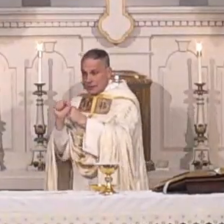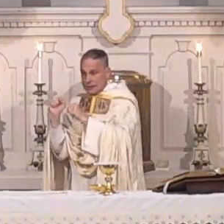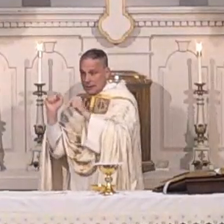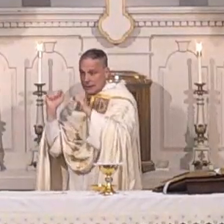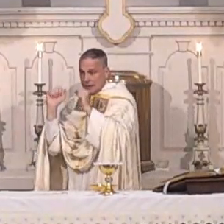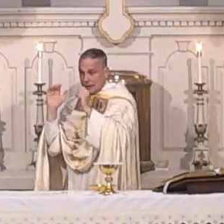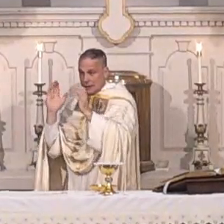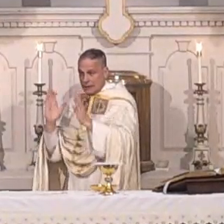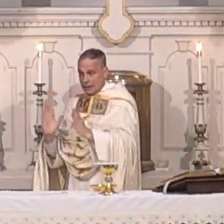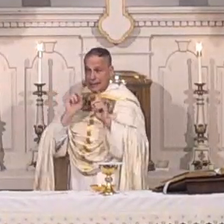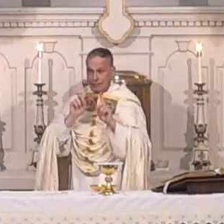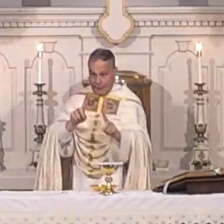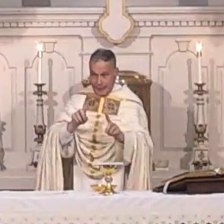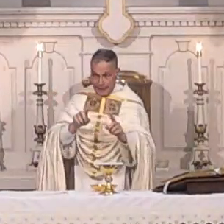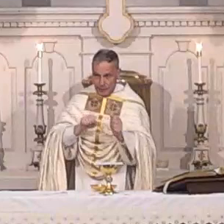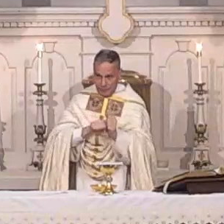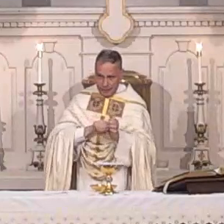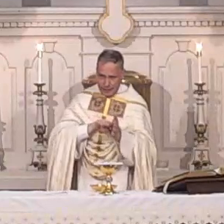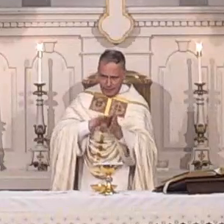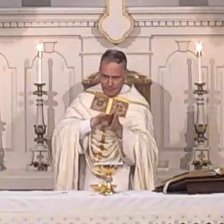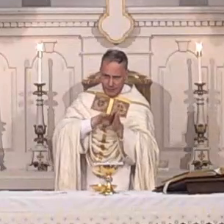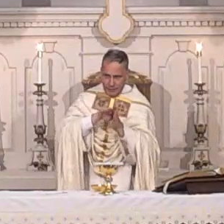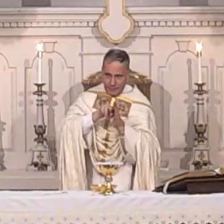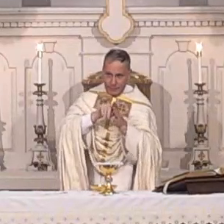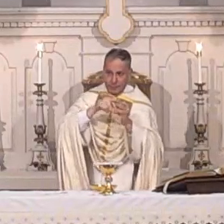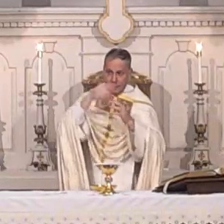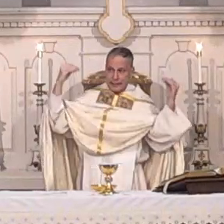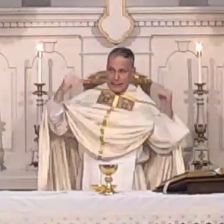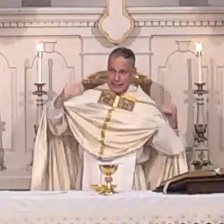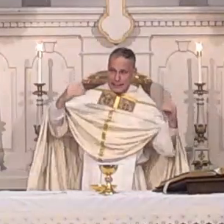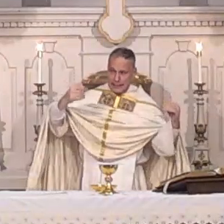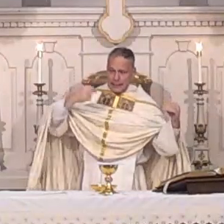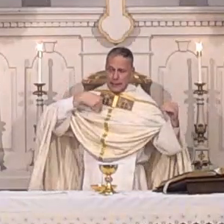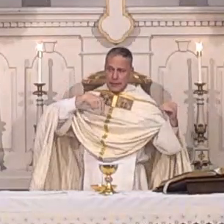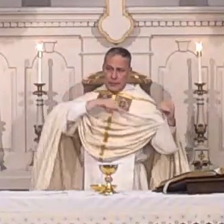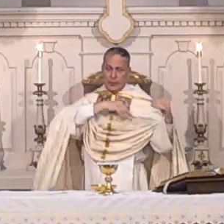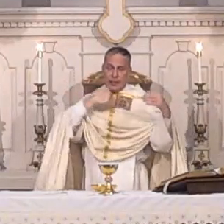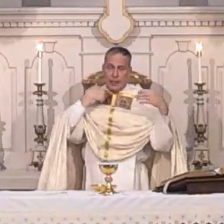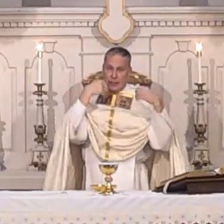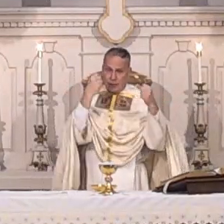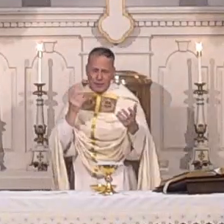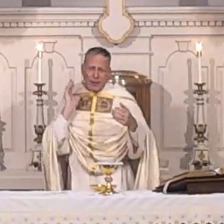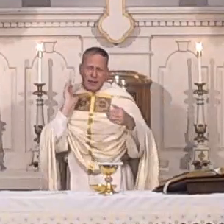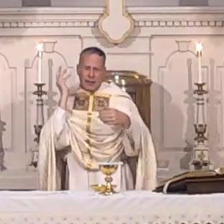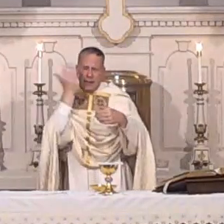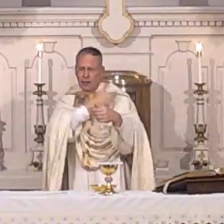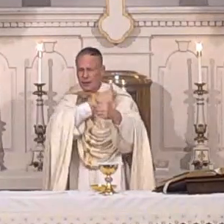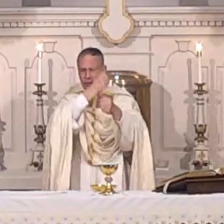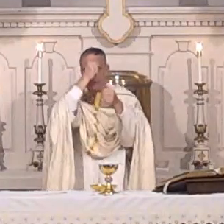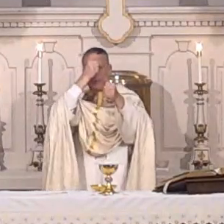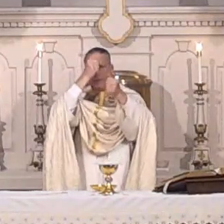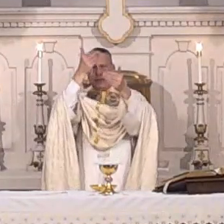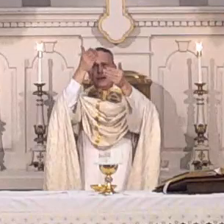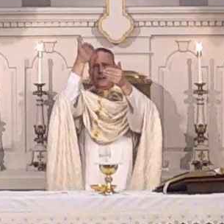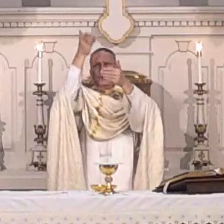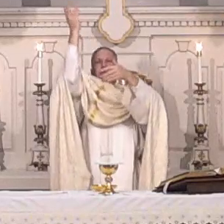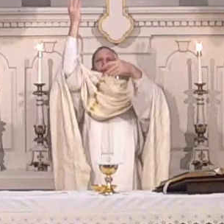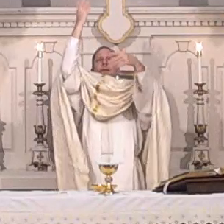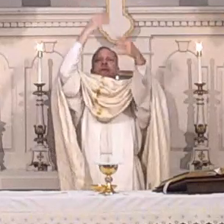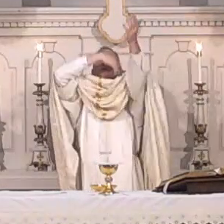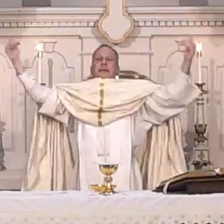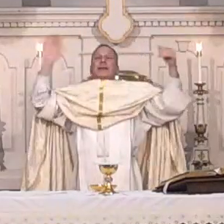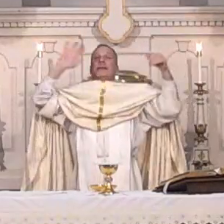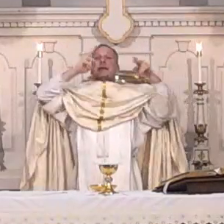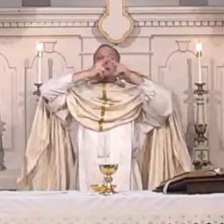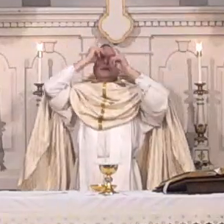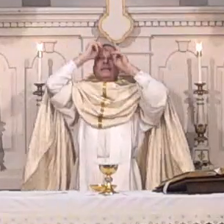At the Savior's command and formed by divine teaching, we dare to say, Our Father, who art